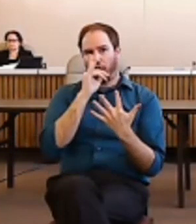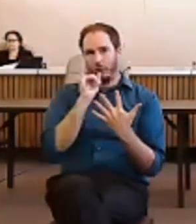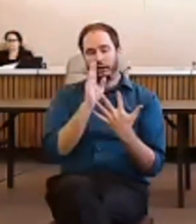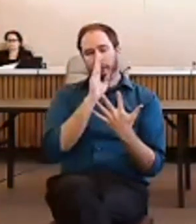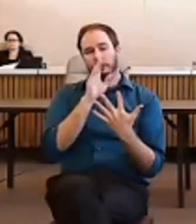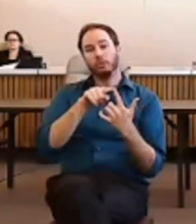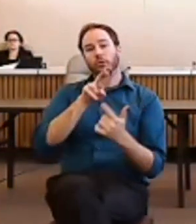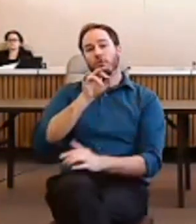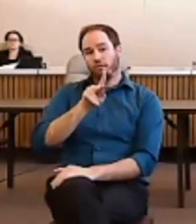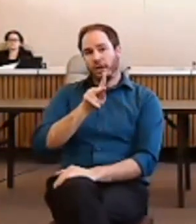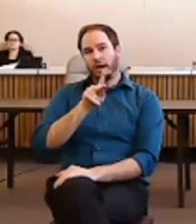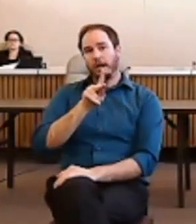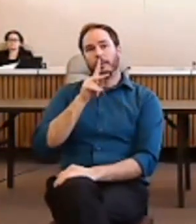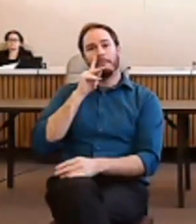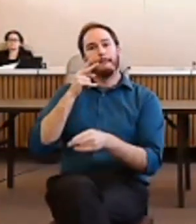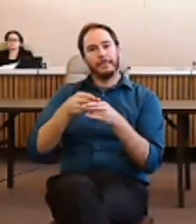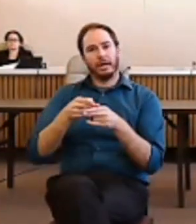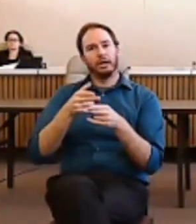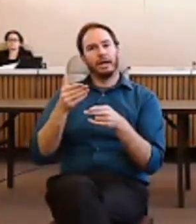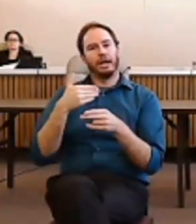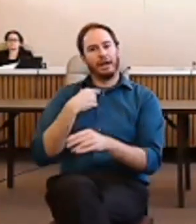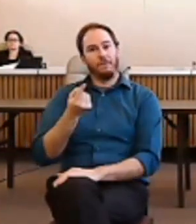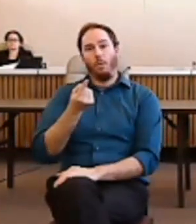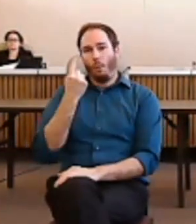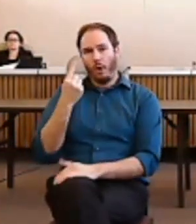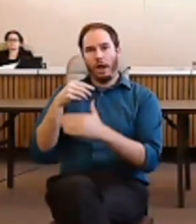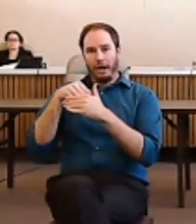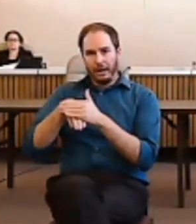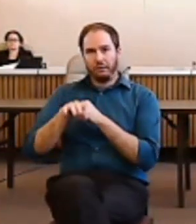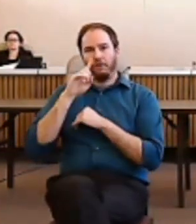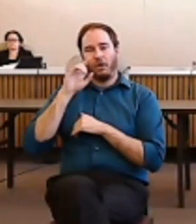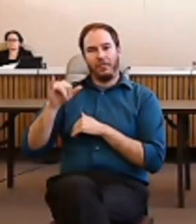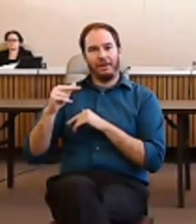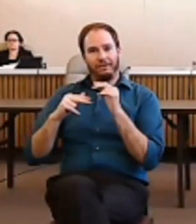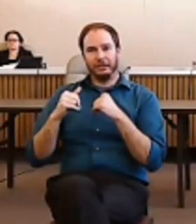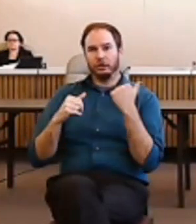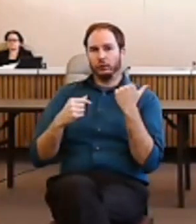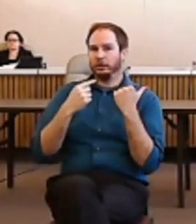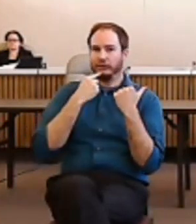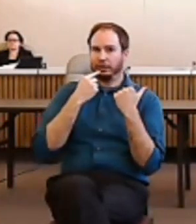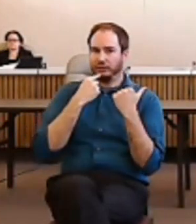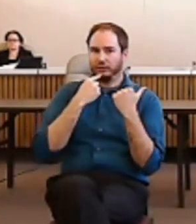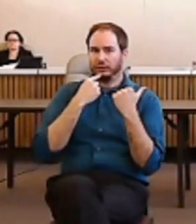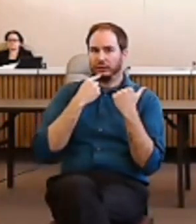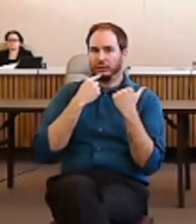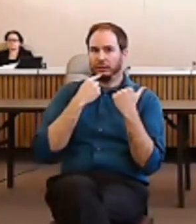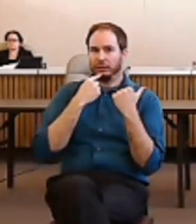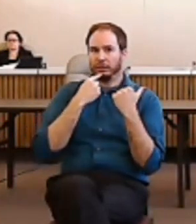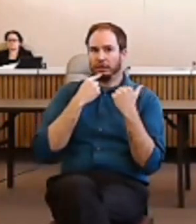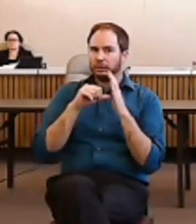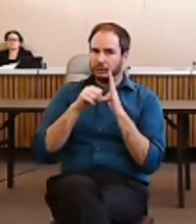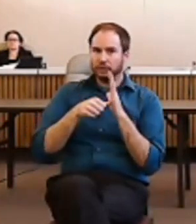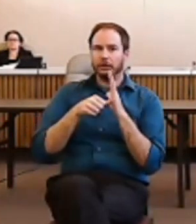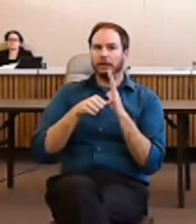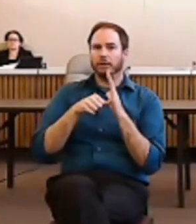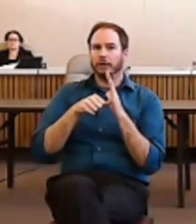they mentioned that there was going to be one entrance into that facility, you says you were very adamant about